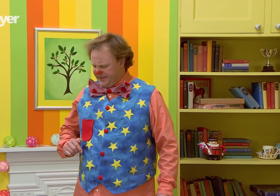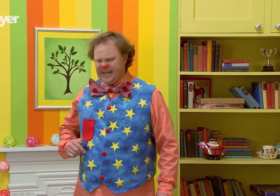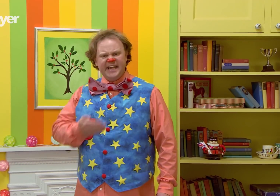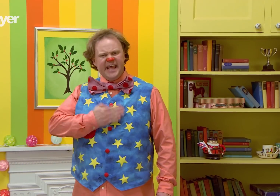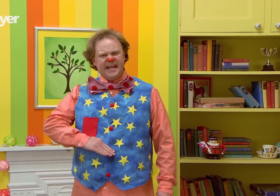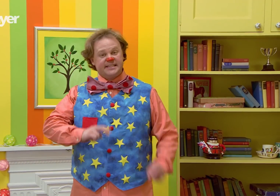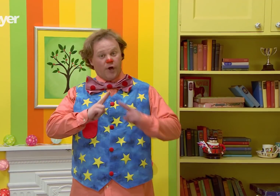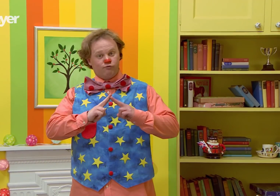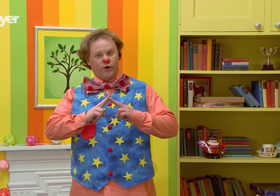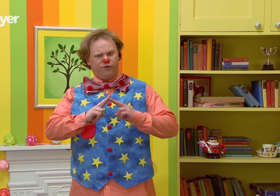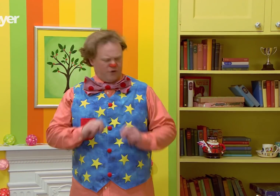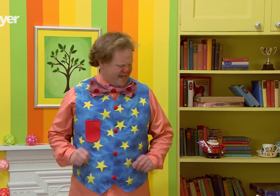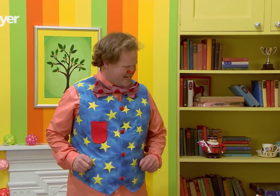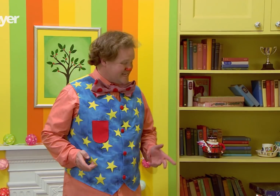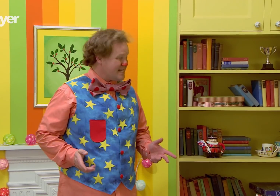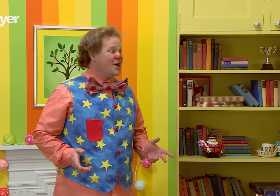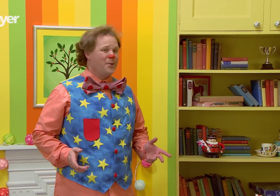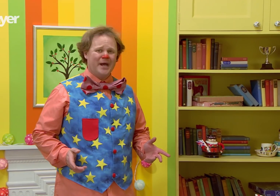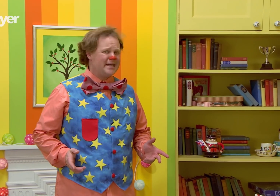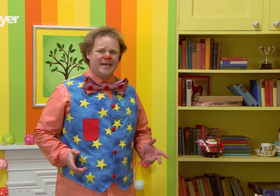It needs a roof. So,